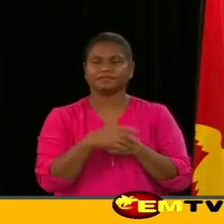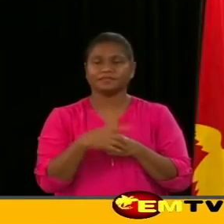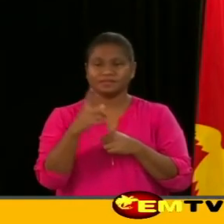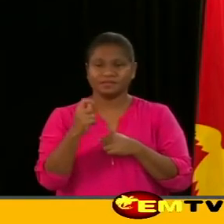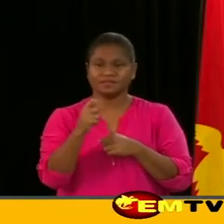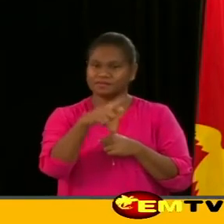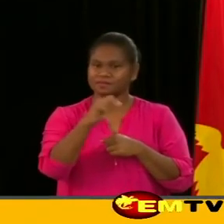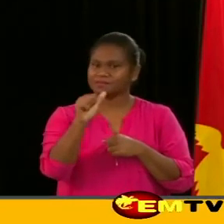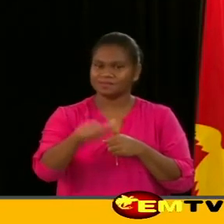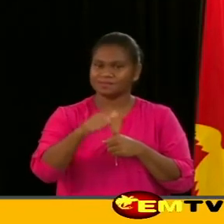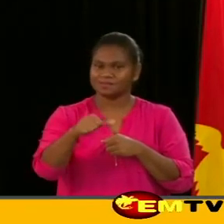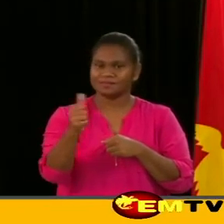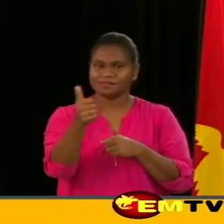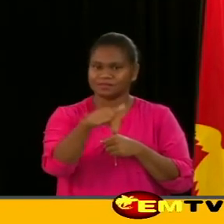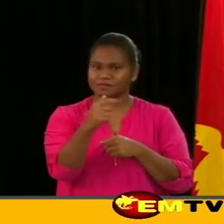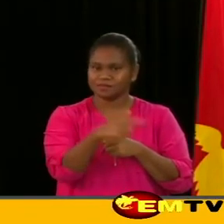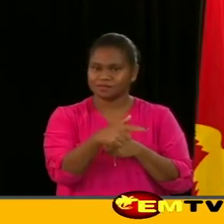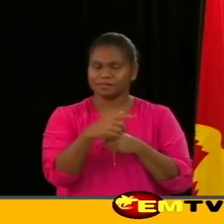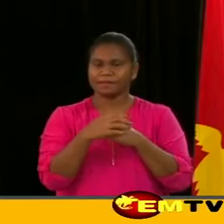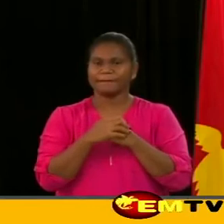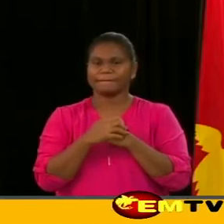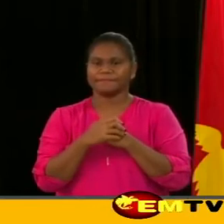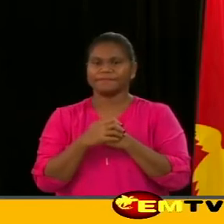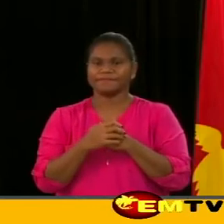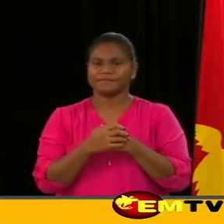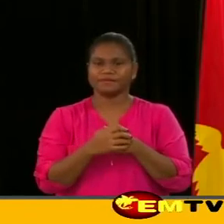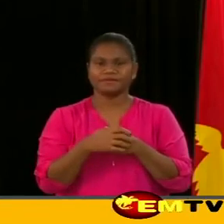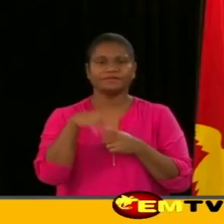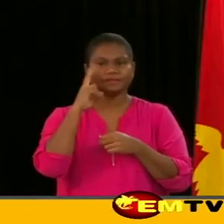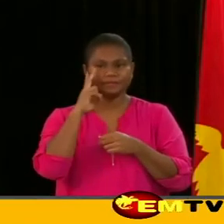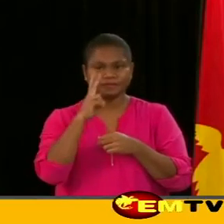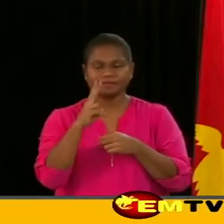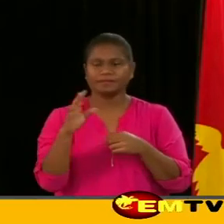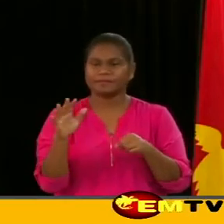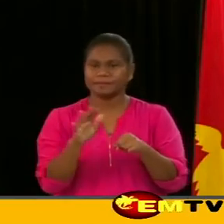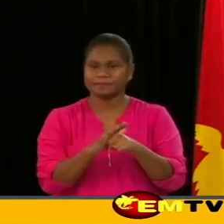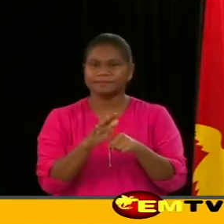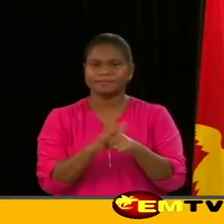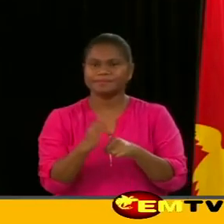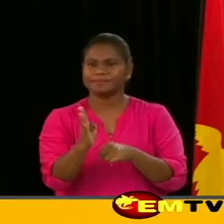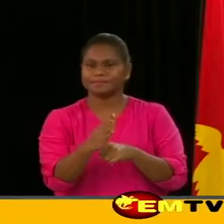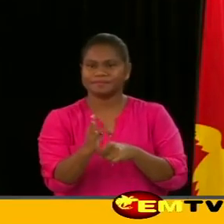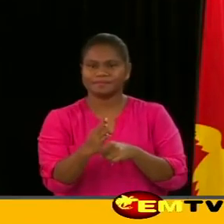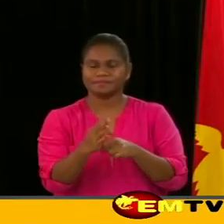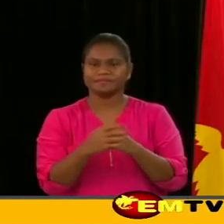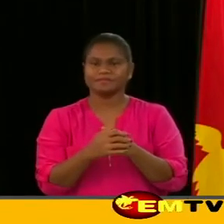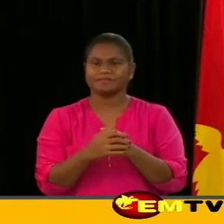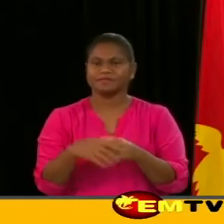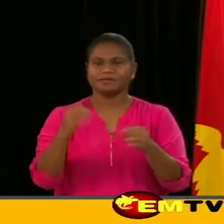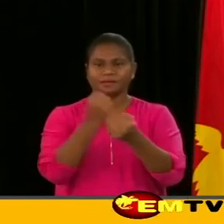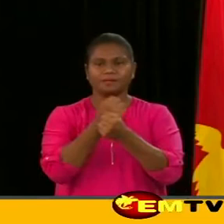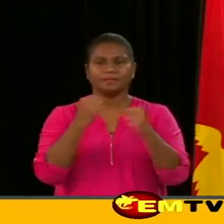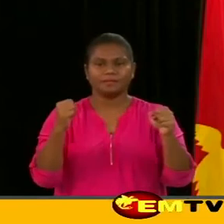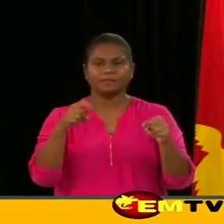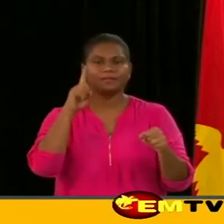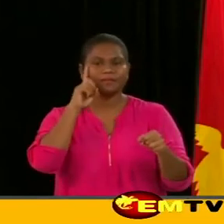you know, with these sites we need to make sure that we have proper ventilation, power supply,